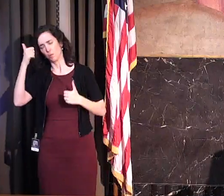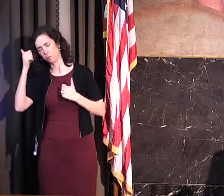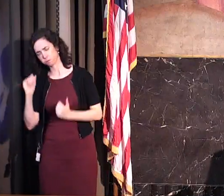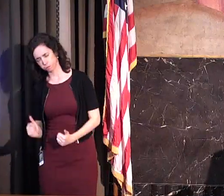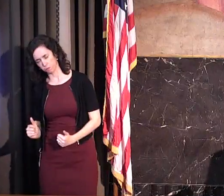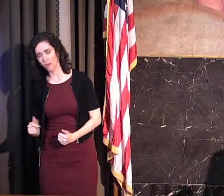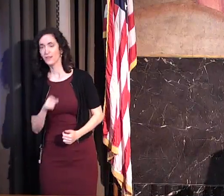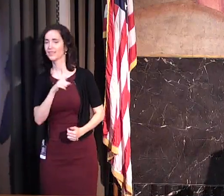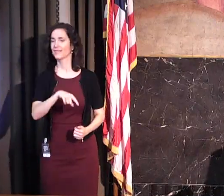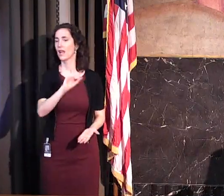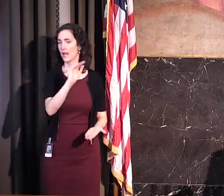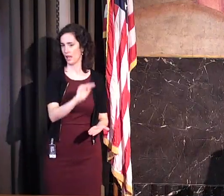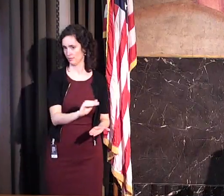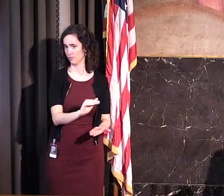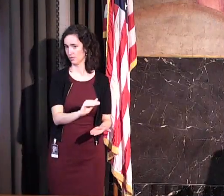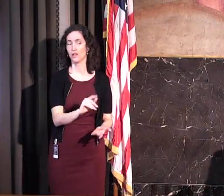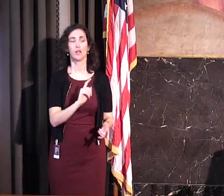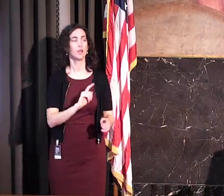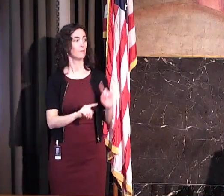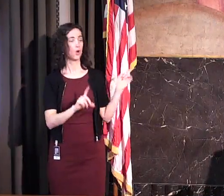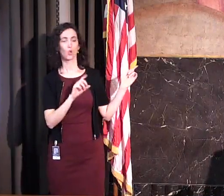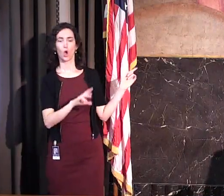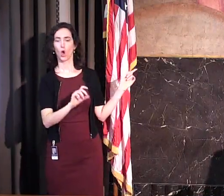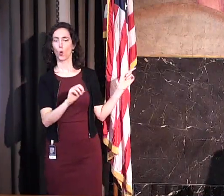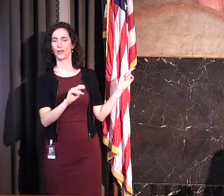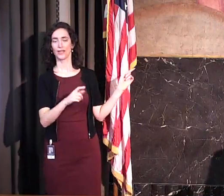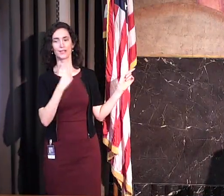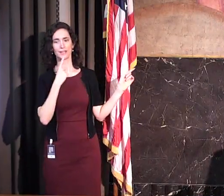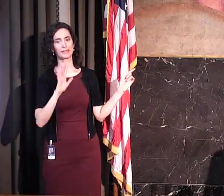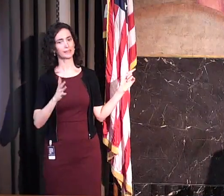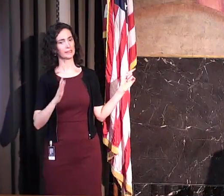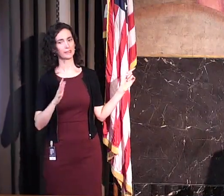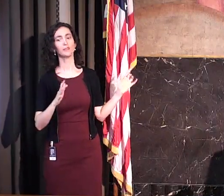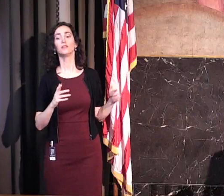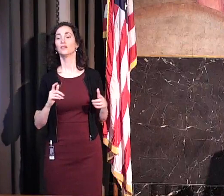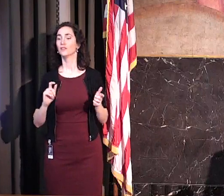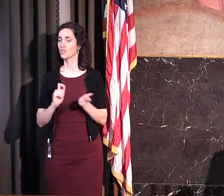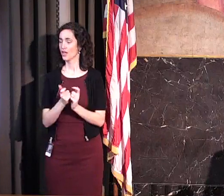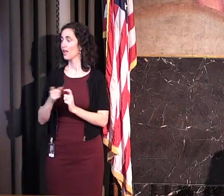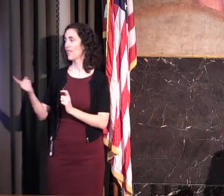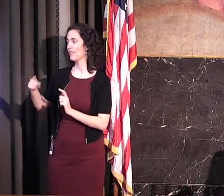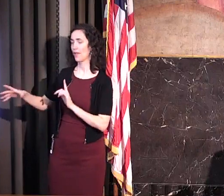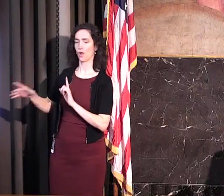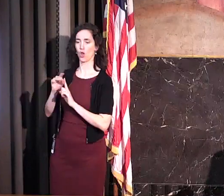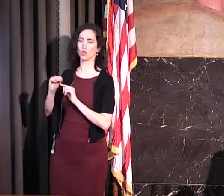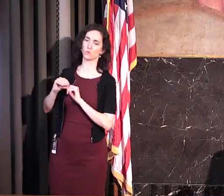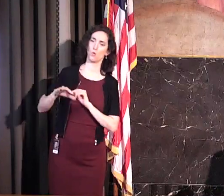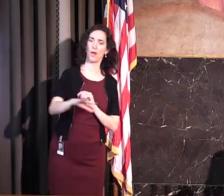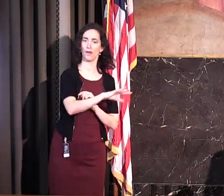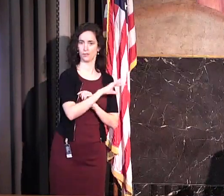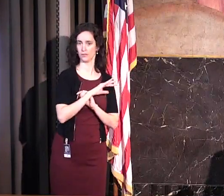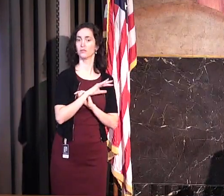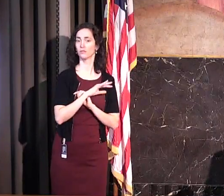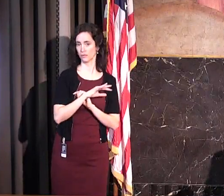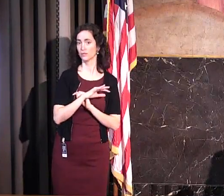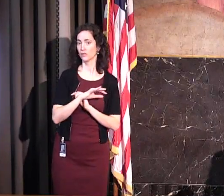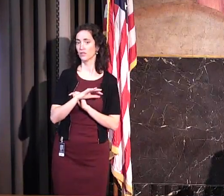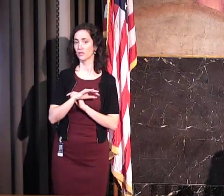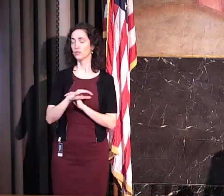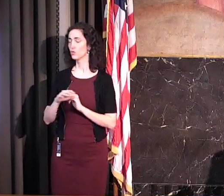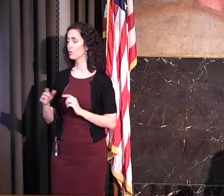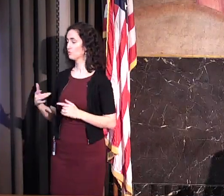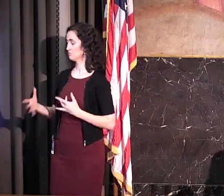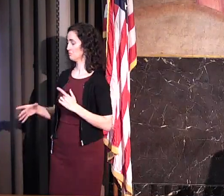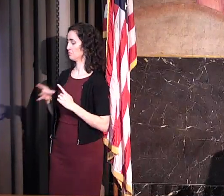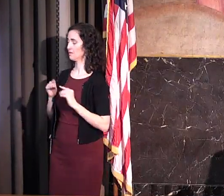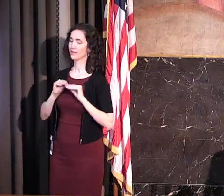said, Delta is changing that, but certainly contributing to the transmission, spreading the virus to other